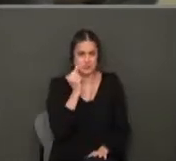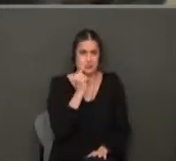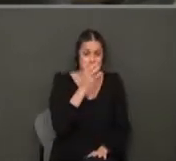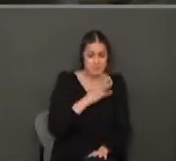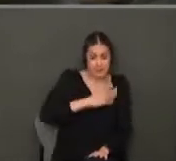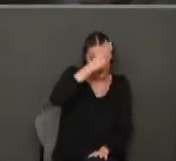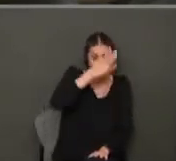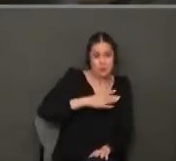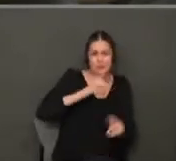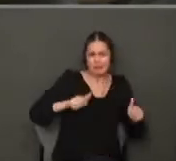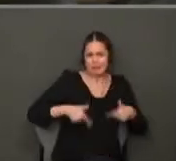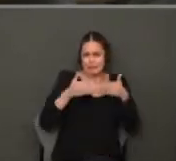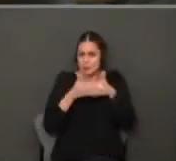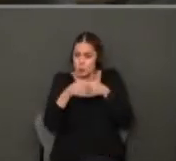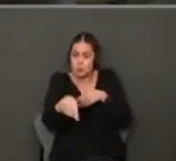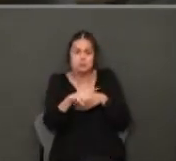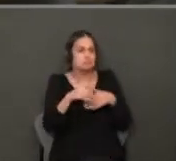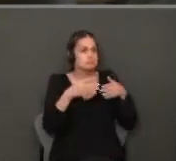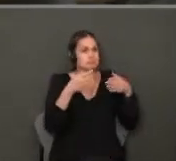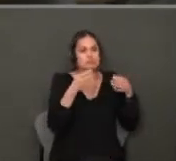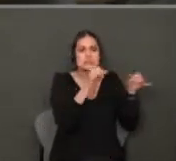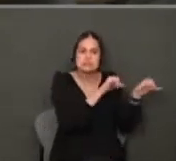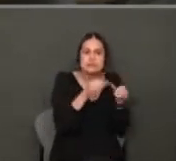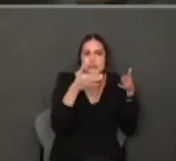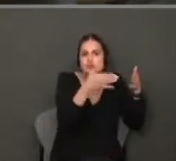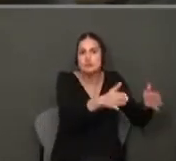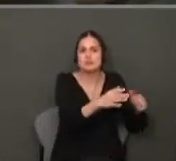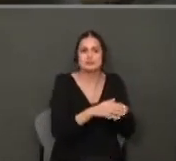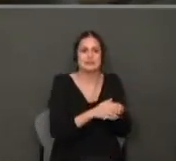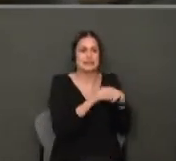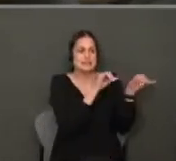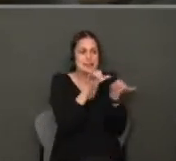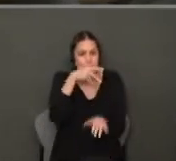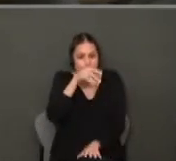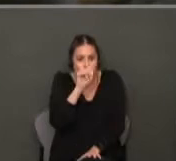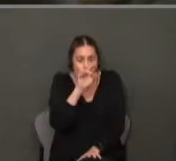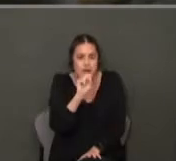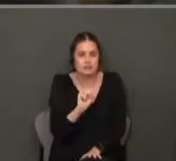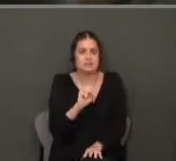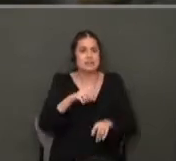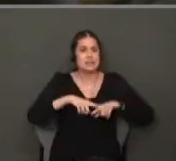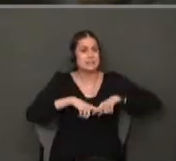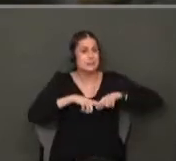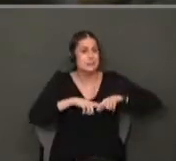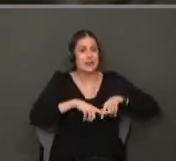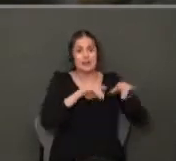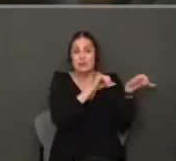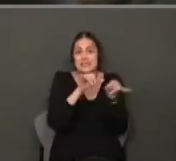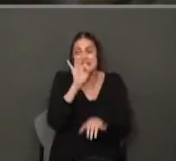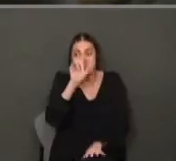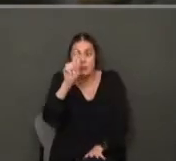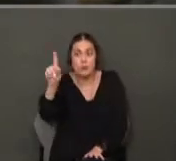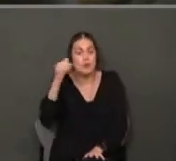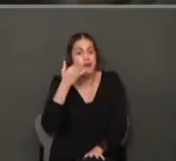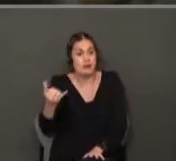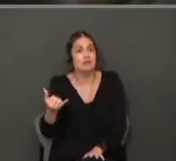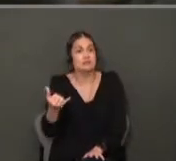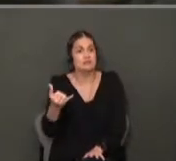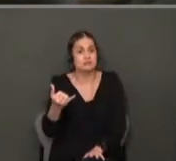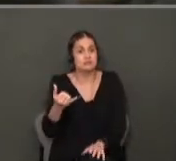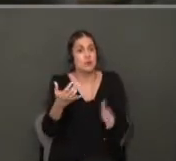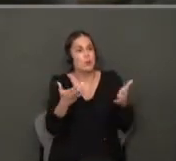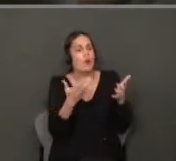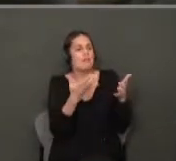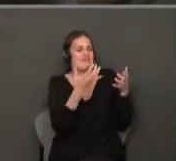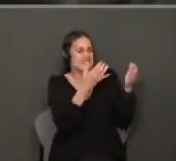are your neighbors. They drive on your streets. They use your parks. They rely on the 911 calls to be answered just as